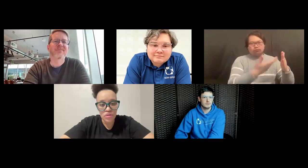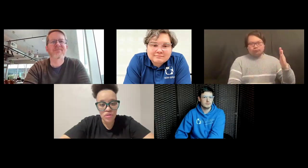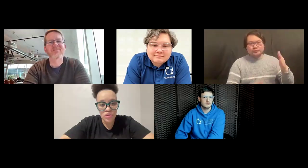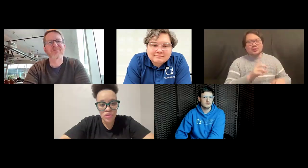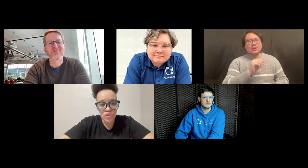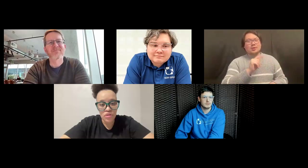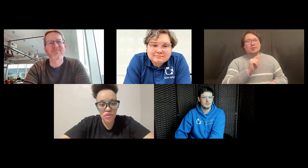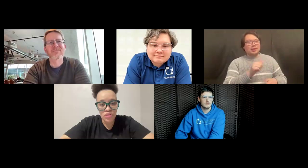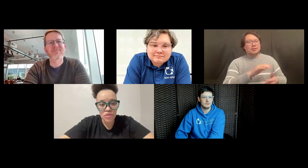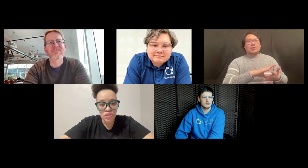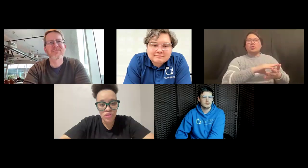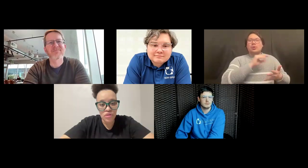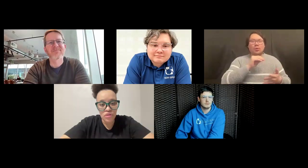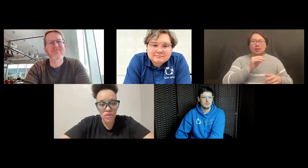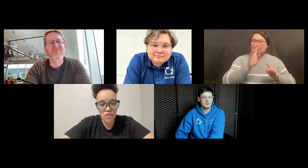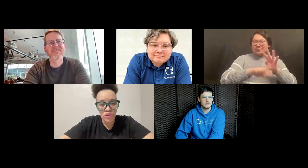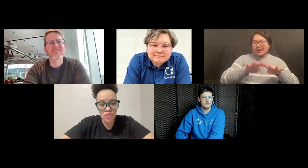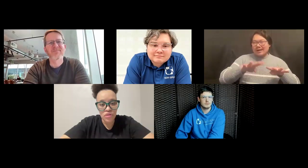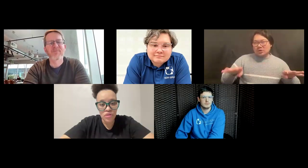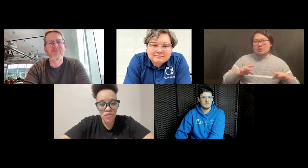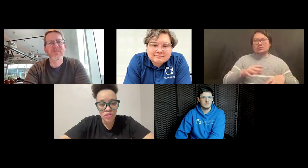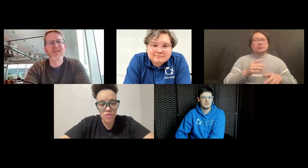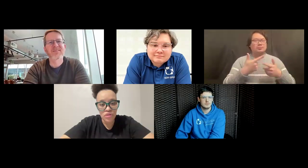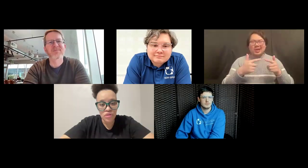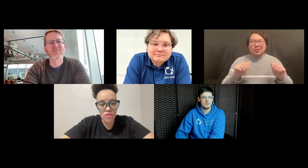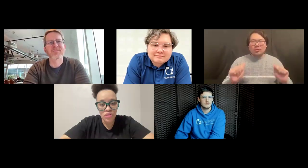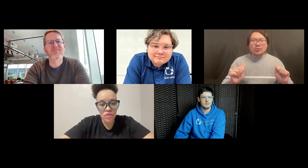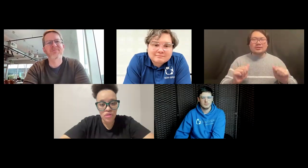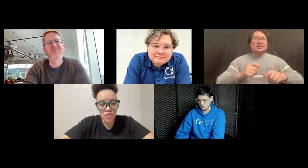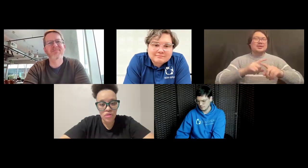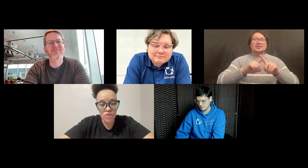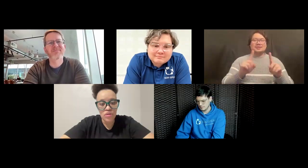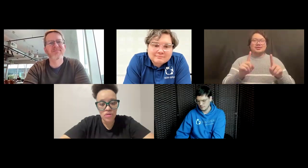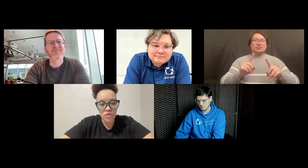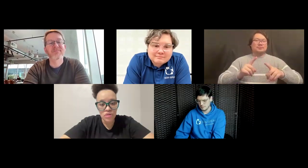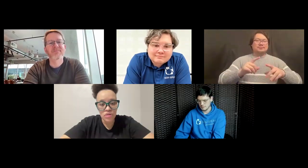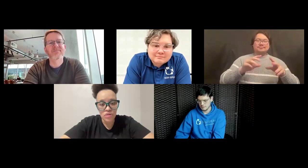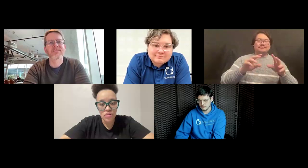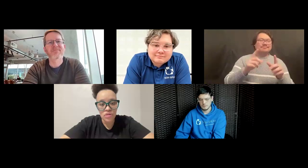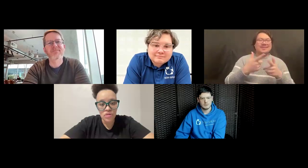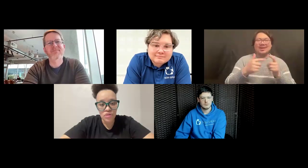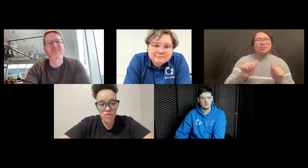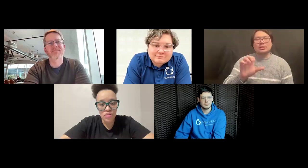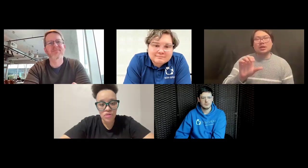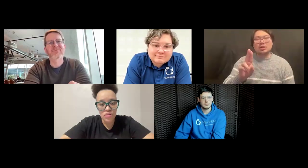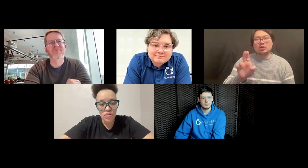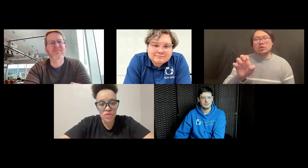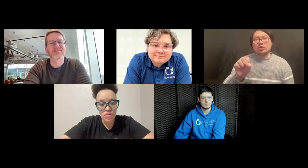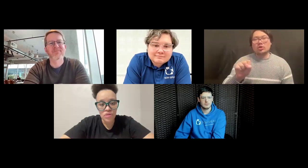And we've, again, seen that learning come from a variety, a diverse set, and with diverse